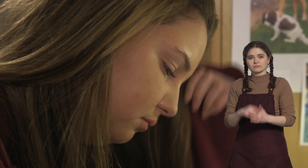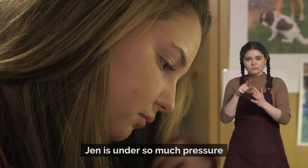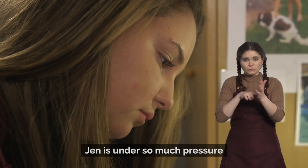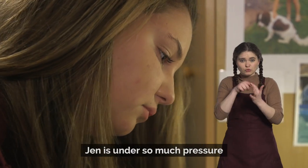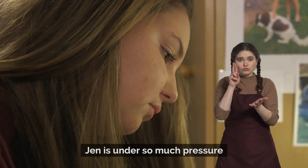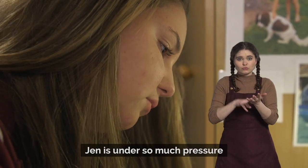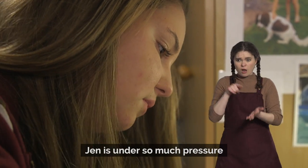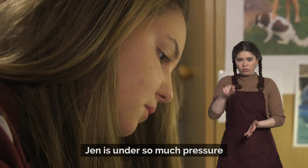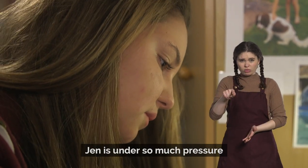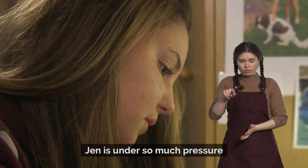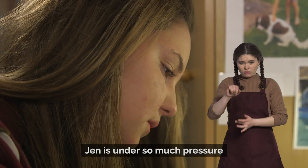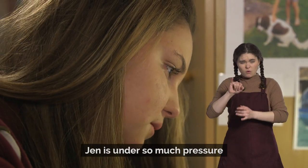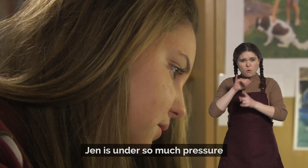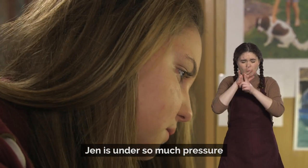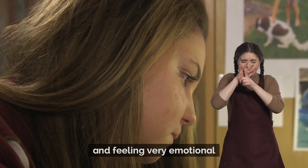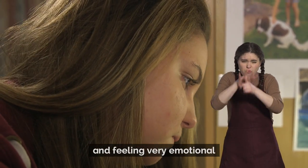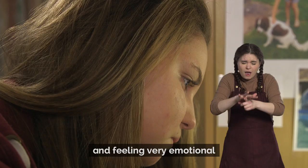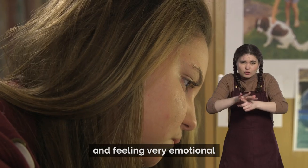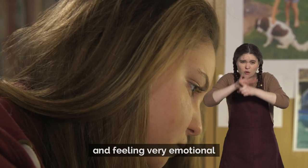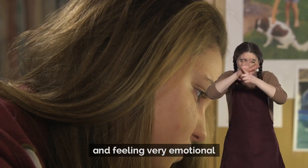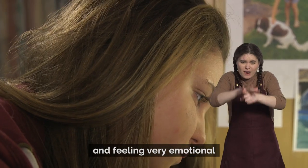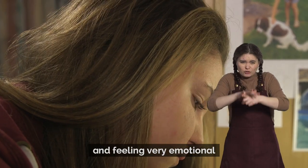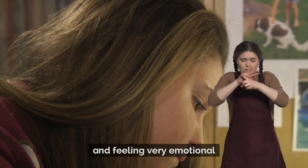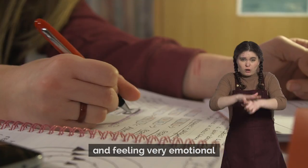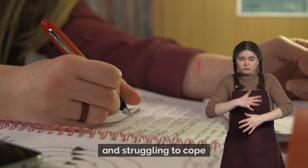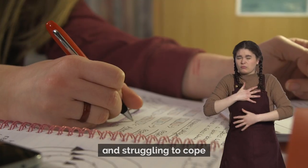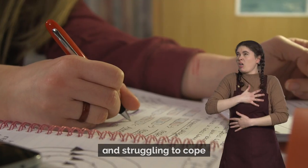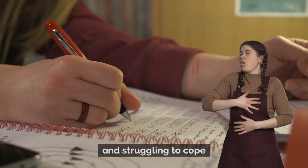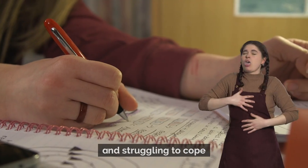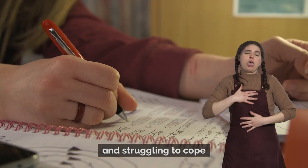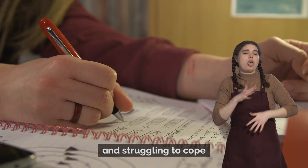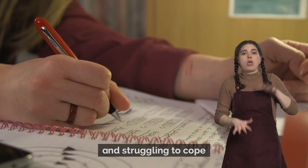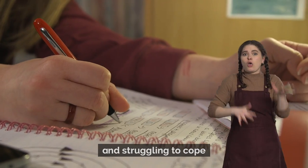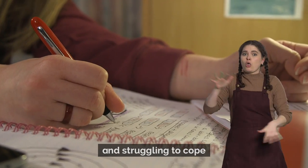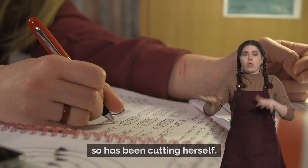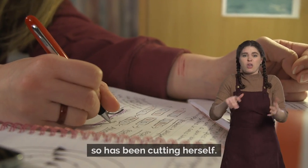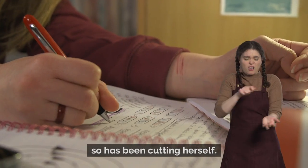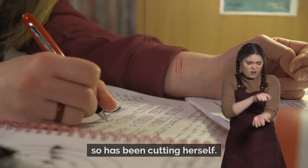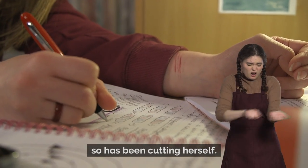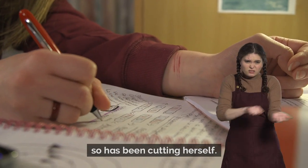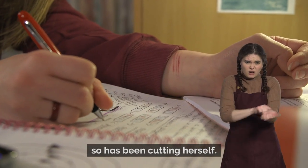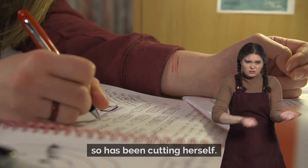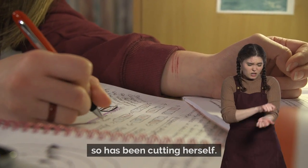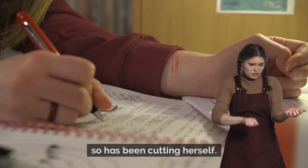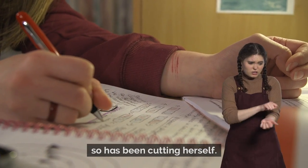Jen is under so much pressure and feeling very emotional and struggling to cope, so has been cutting herself.